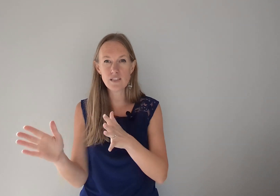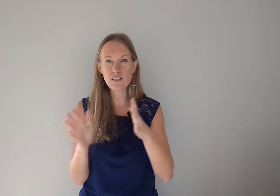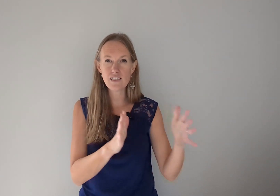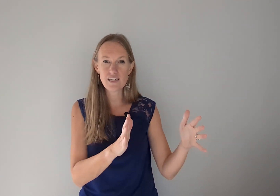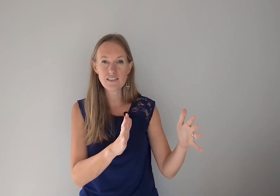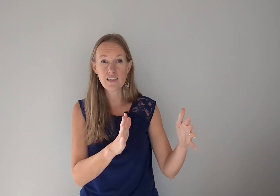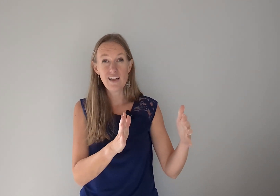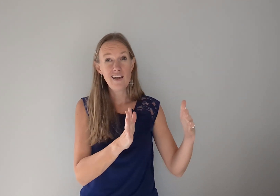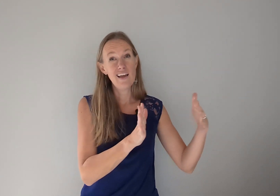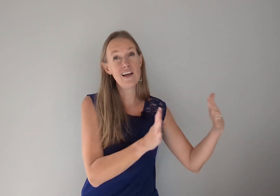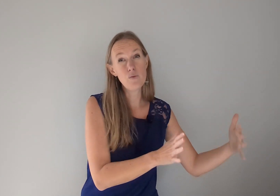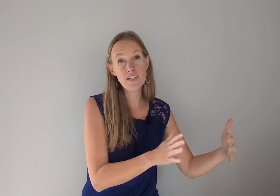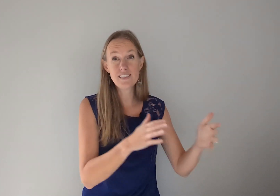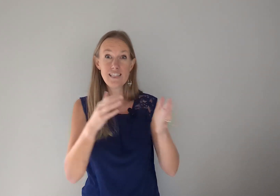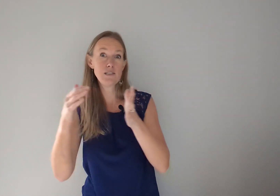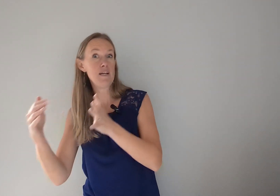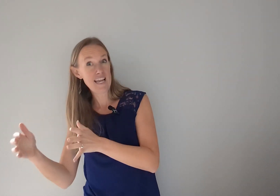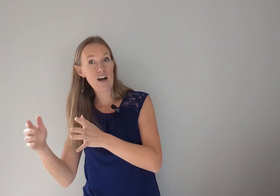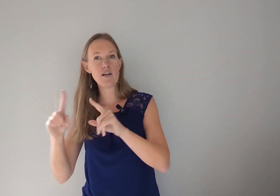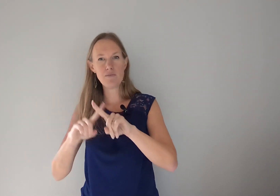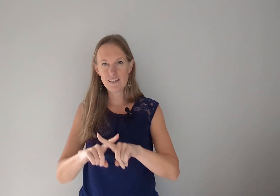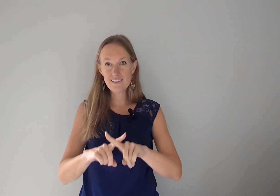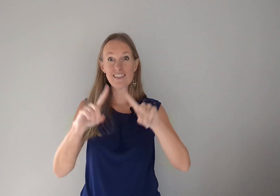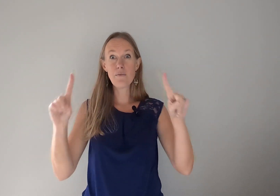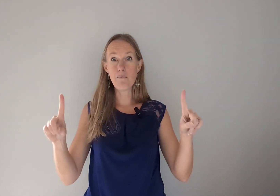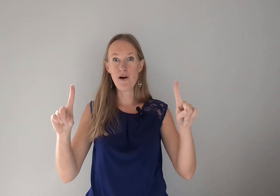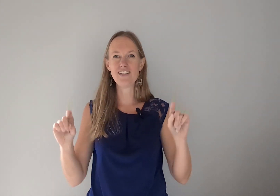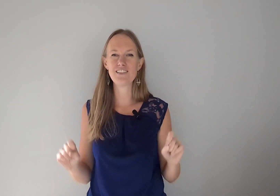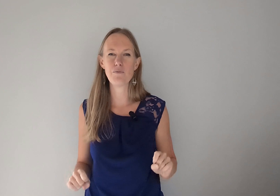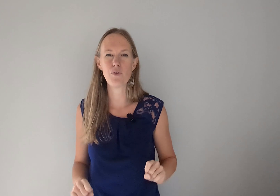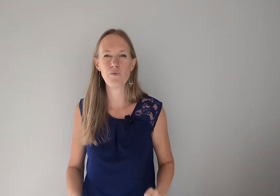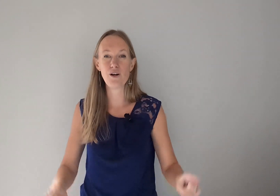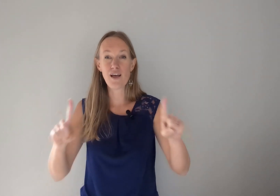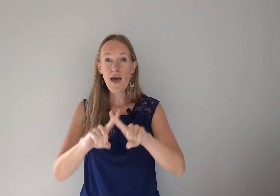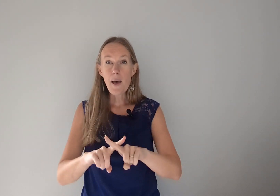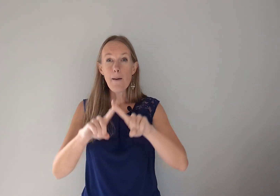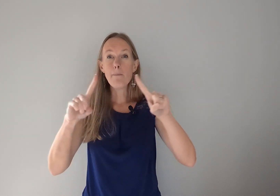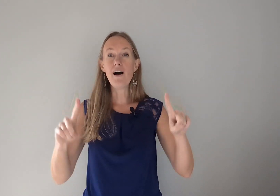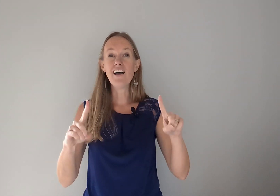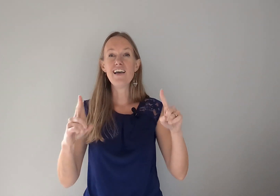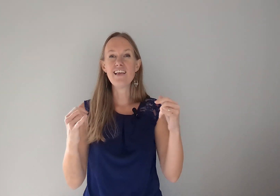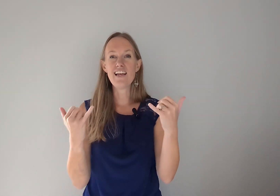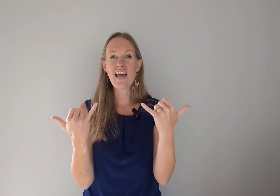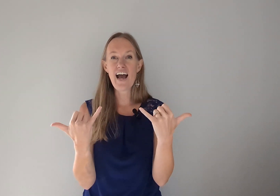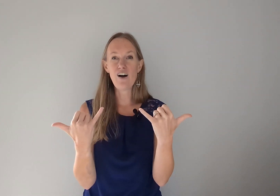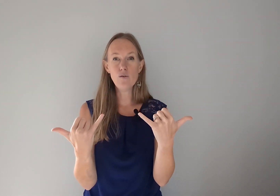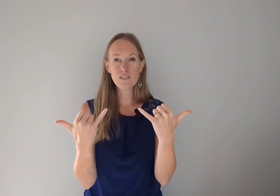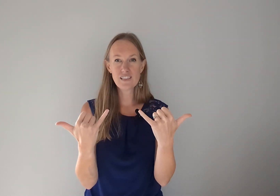really nice, hey, I was this, but now I'm this. But is an important word. But, and then now, once again,